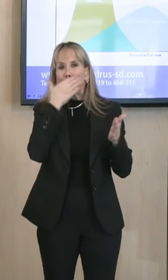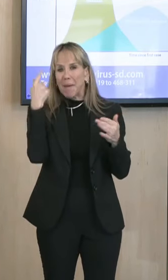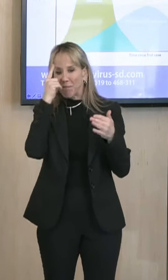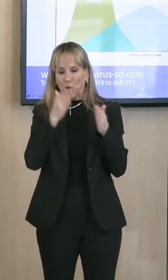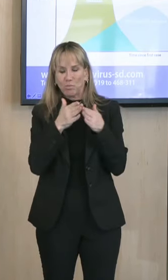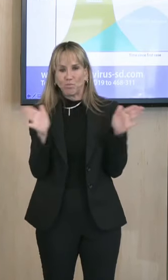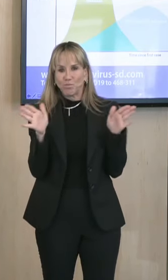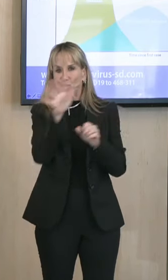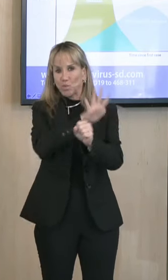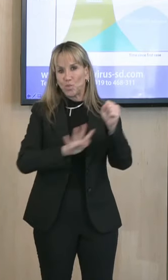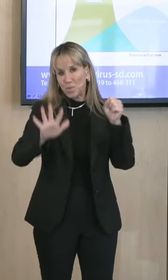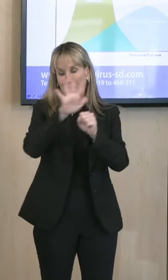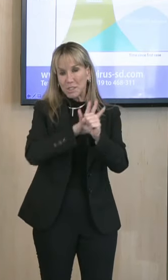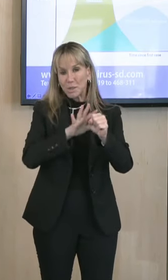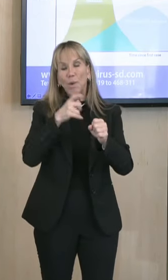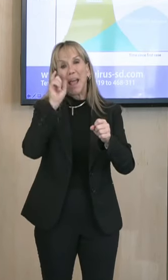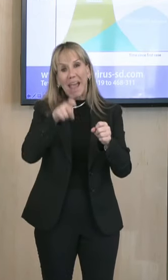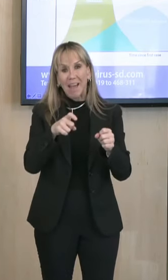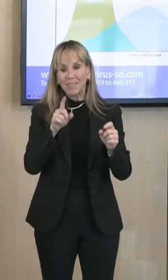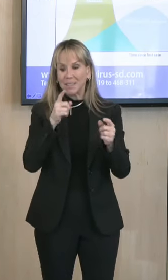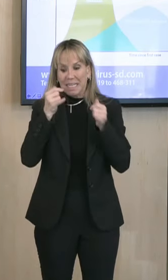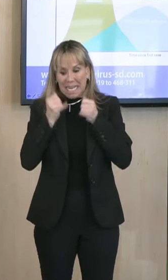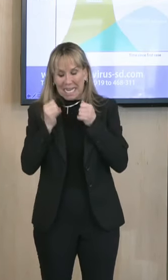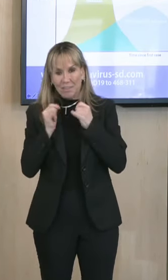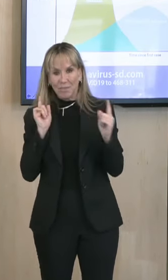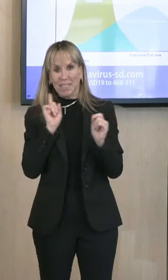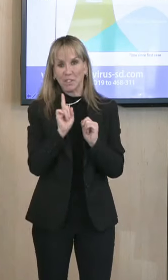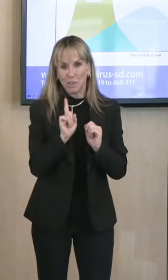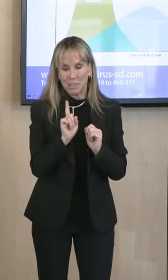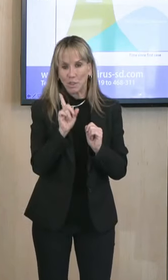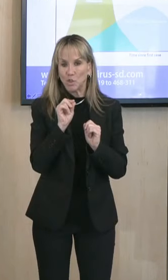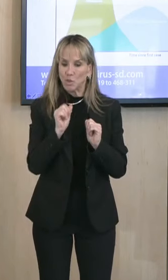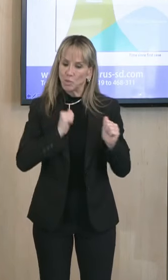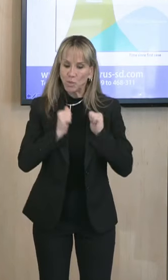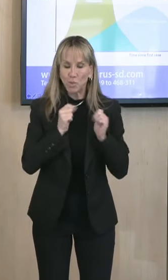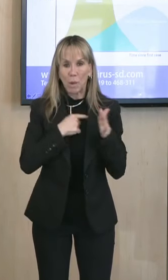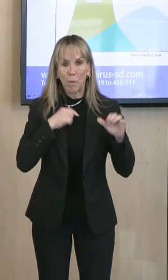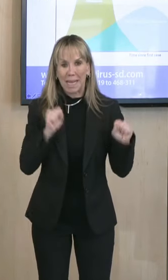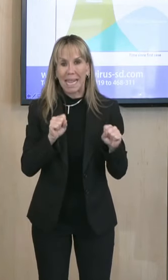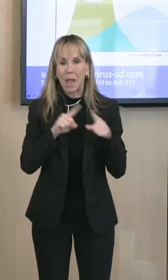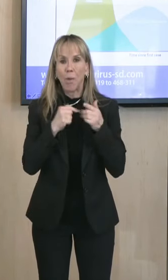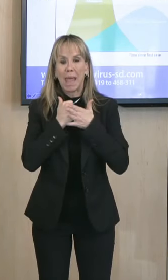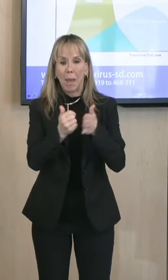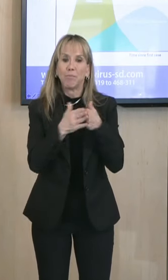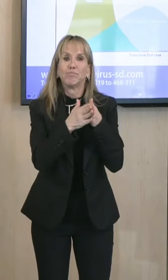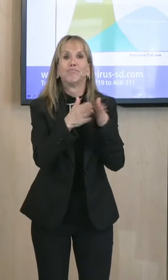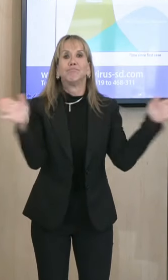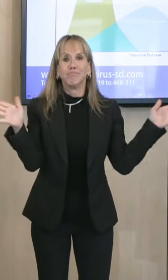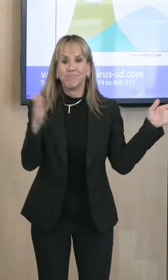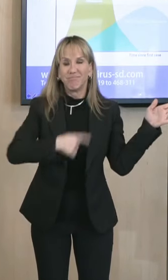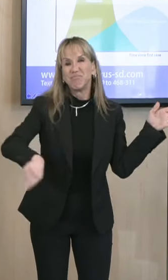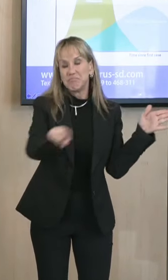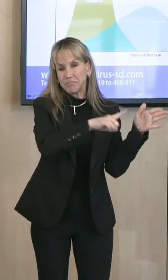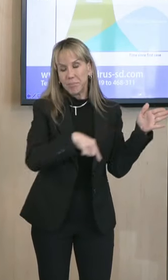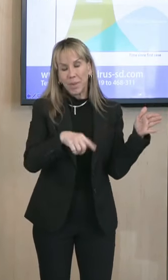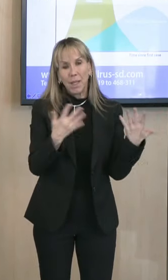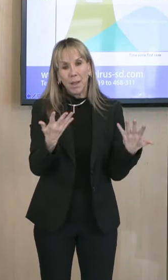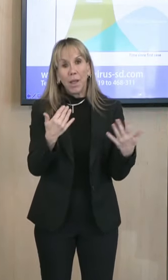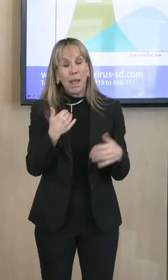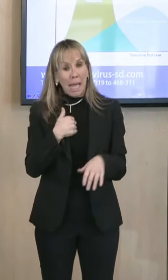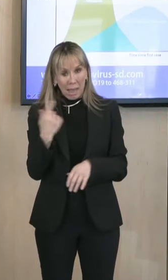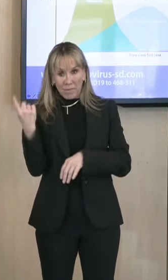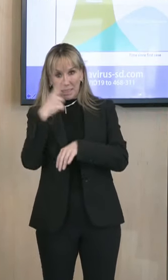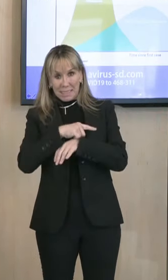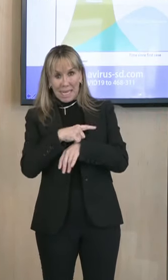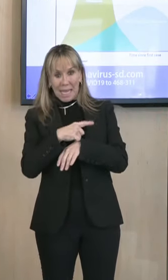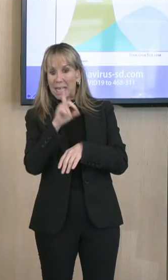together individually for the collective good. We cannot yet promise a date where life will be